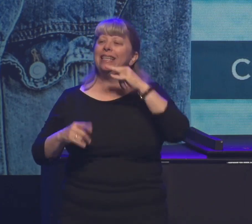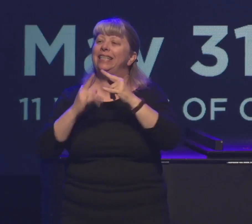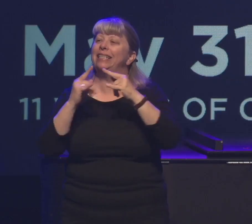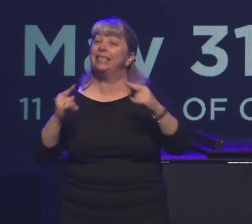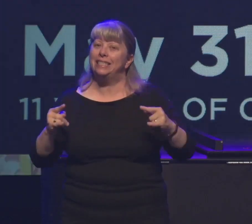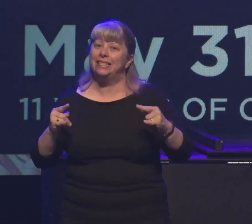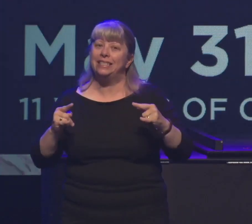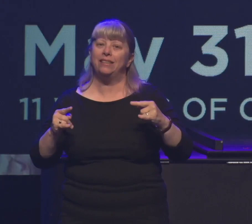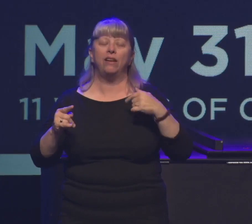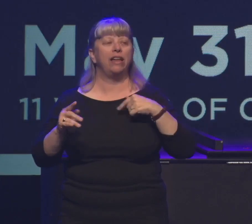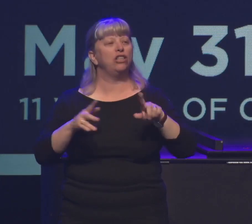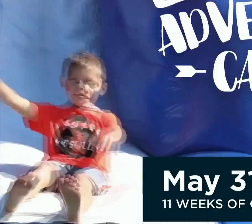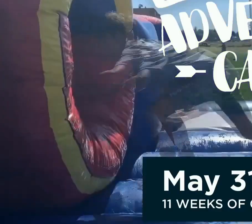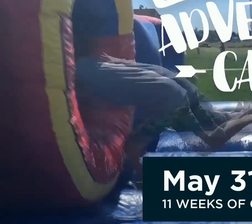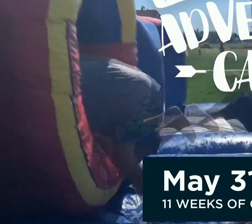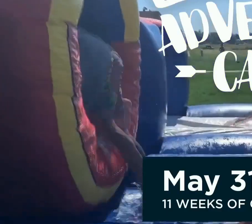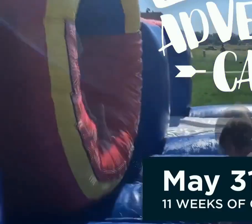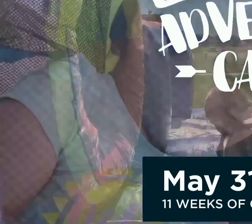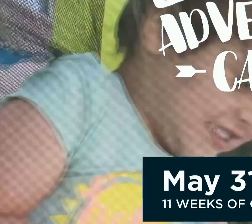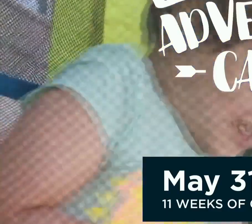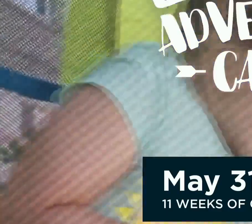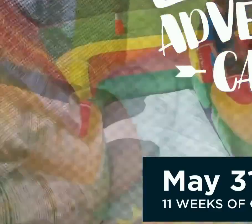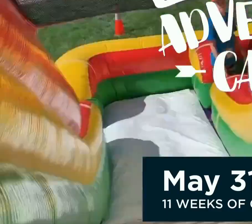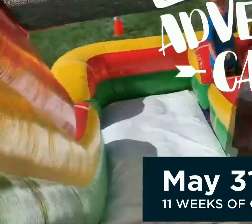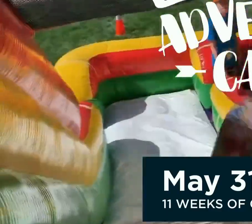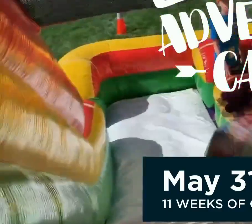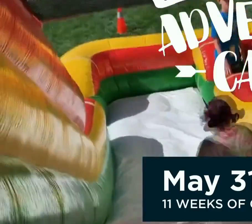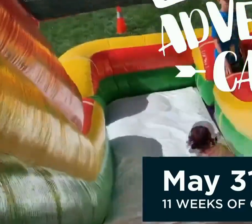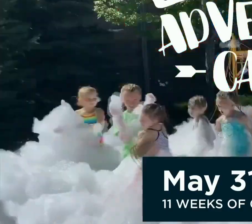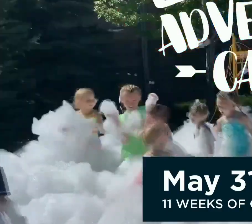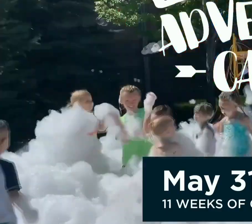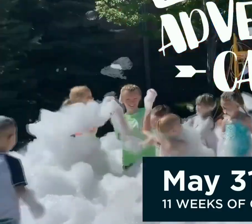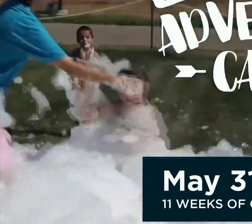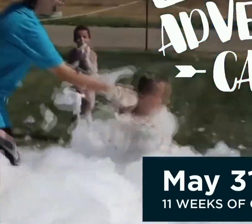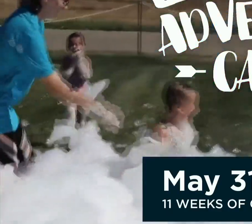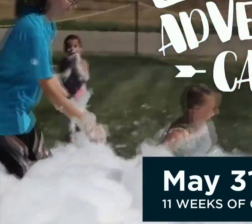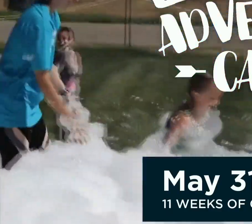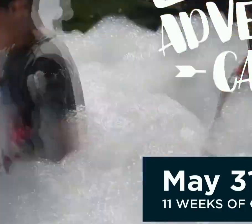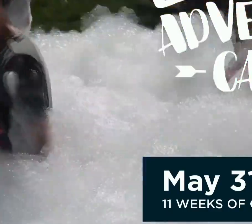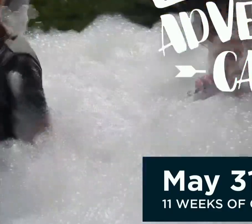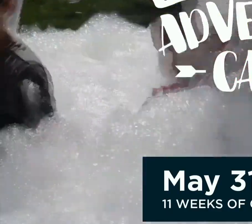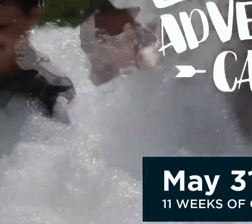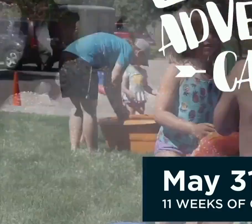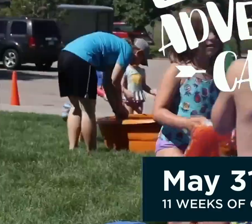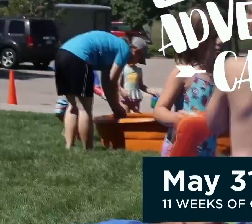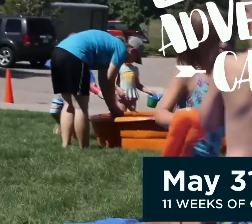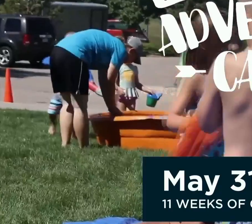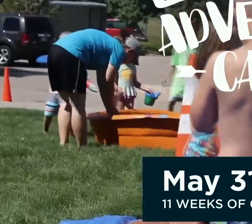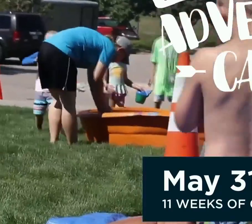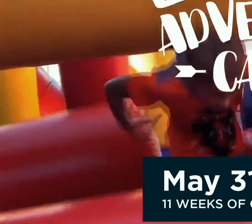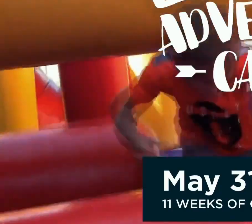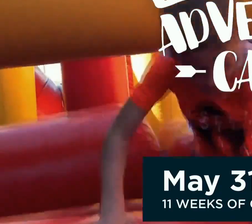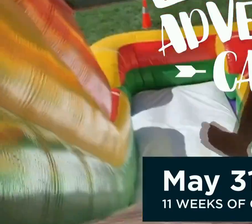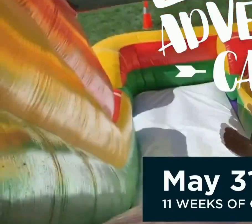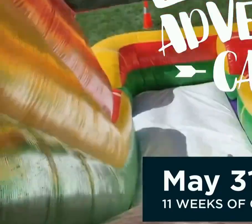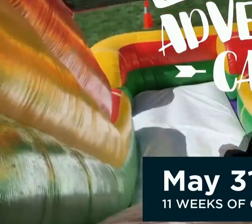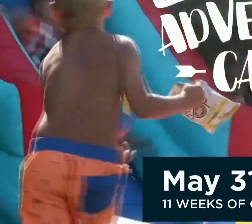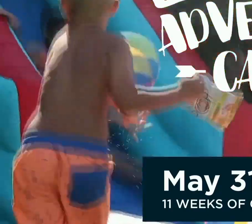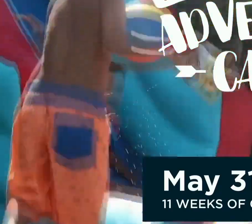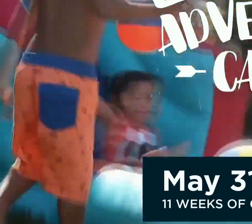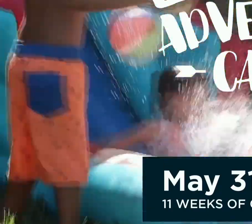It launches Tuesday, May 31st. That's the week of Memorial Day week. And the first week of camp is called The